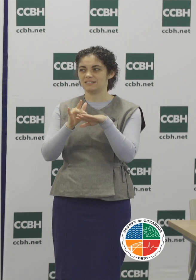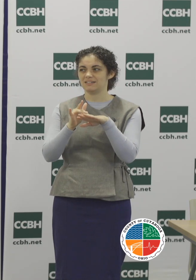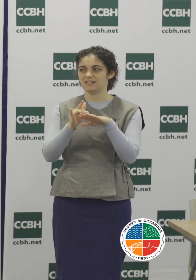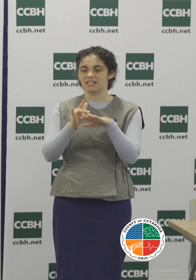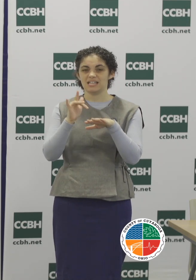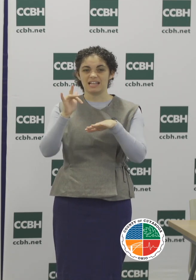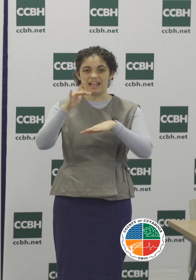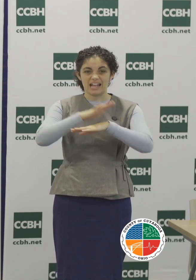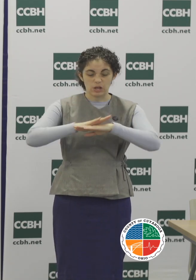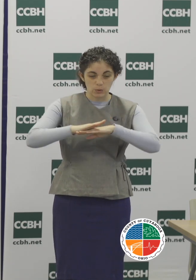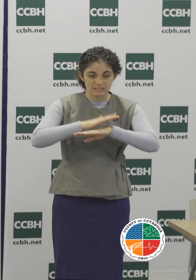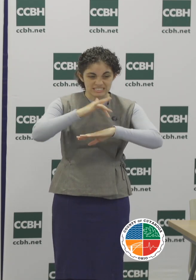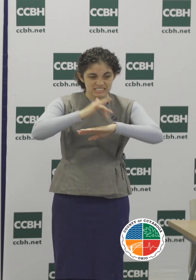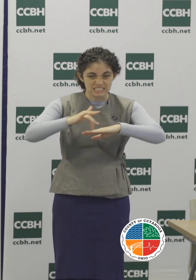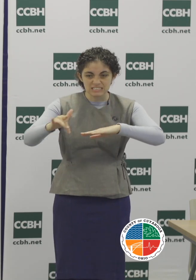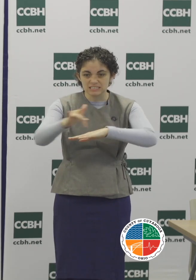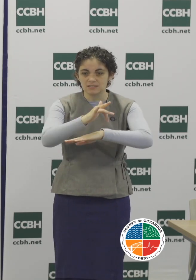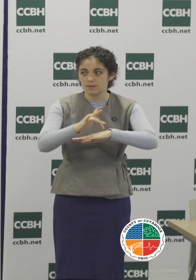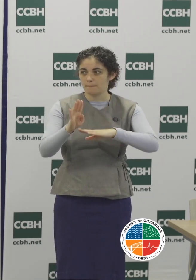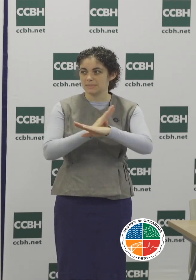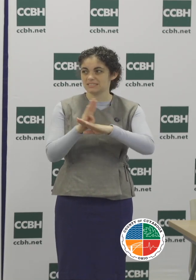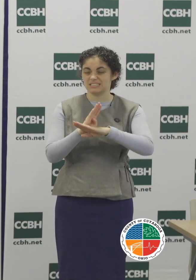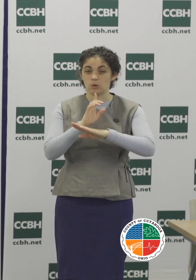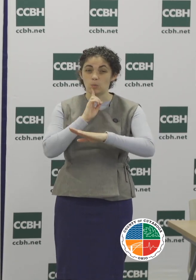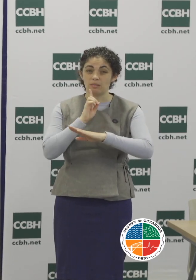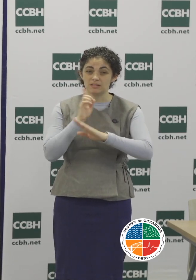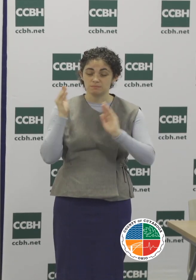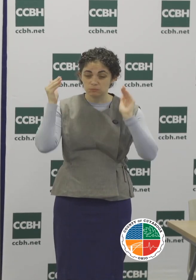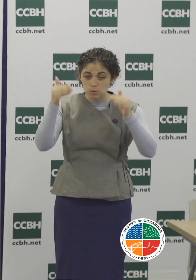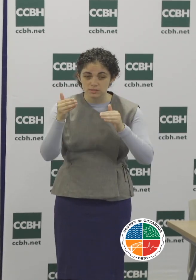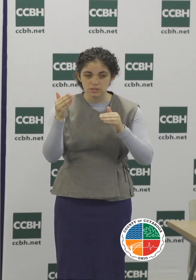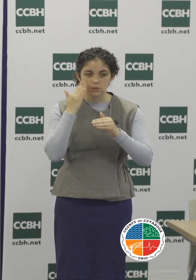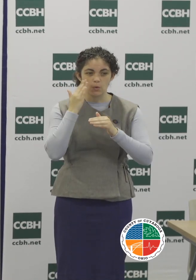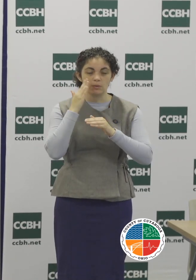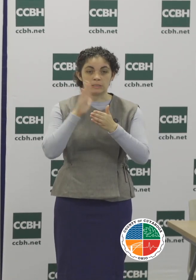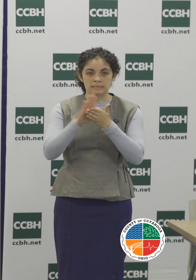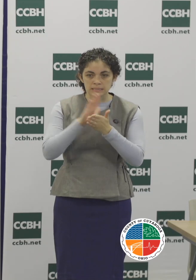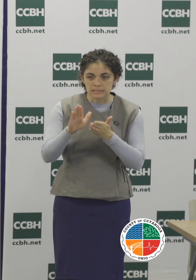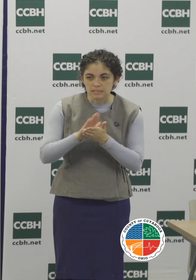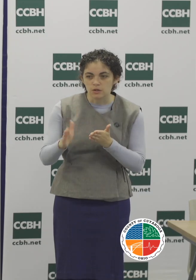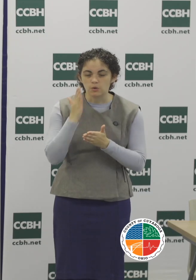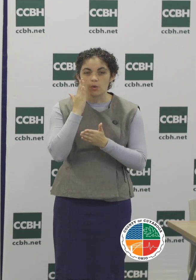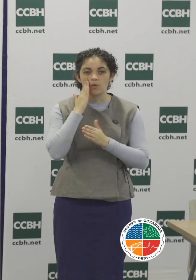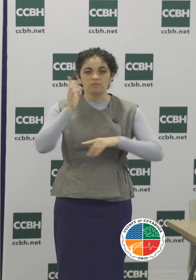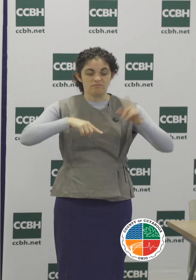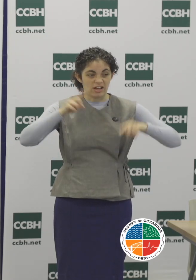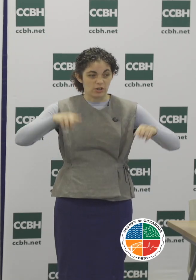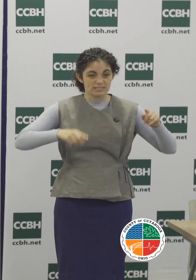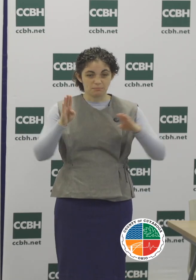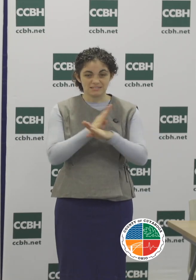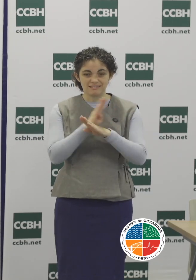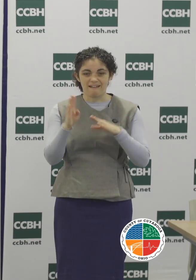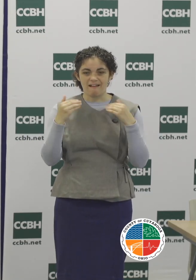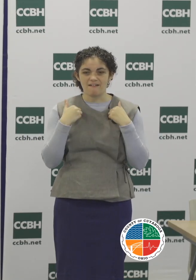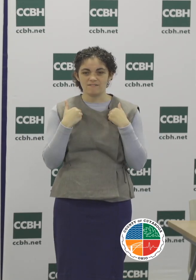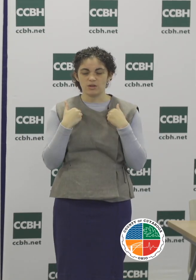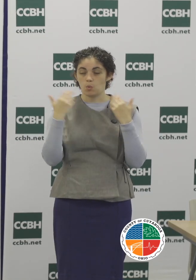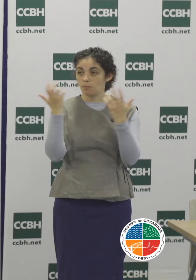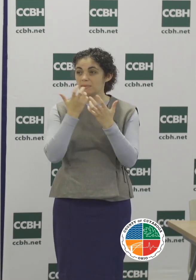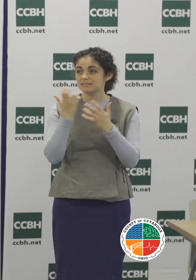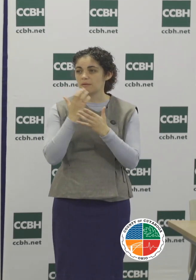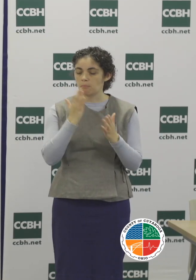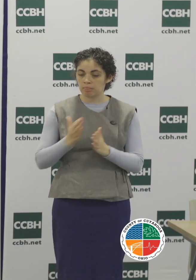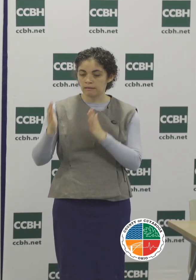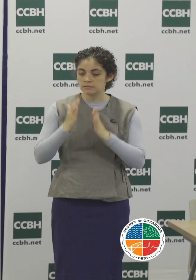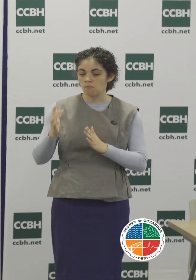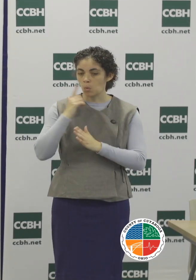touched surfaces, and I know a lot of business owners are working hard to keep those clean. I know lots of different kinds of businesses have these amazing plans